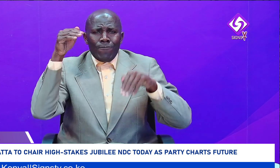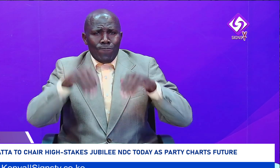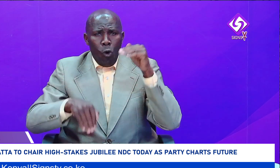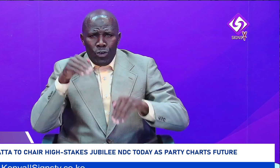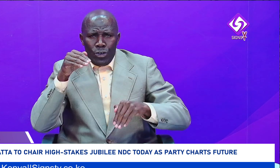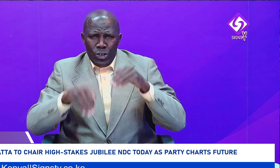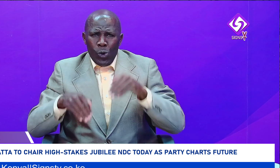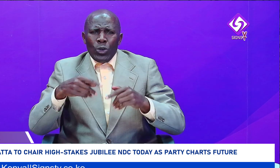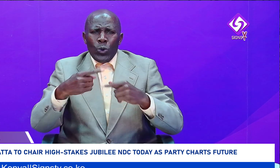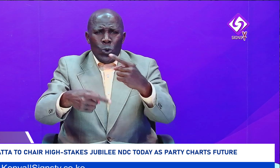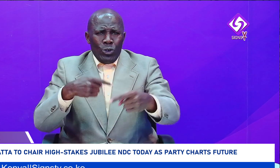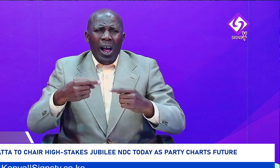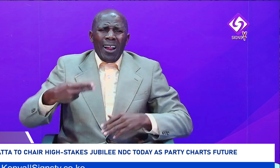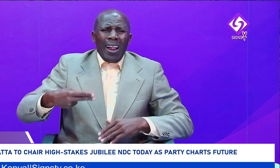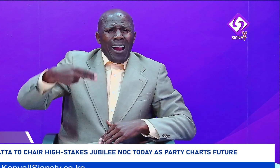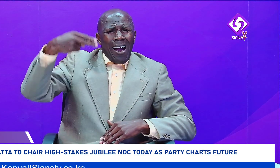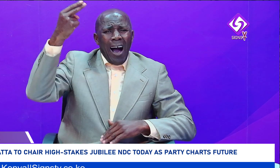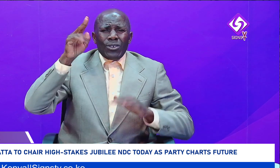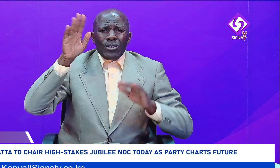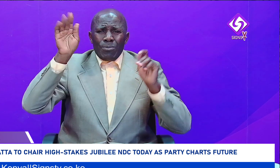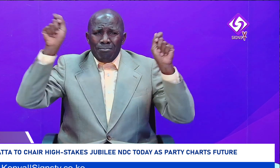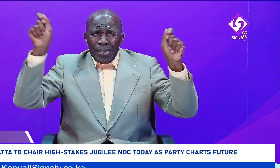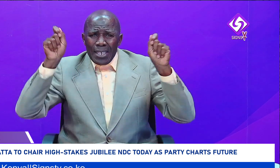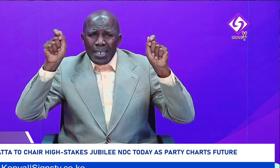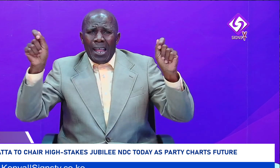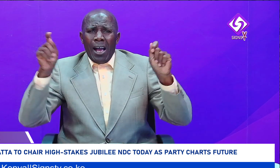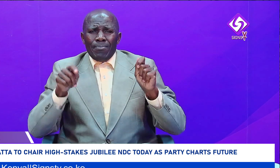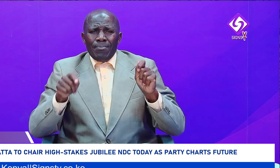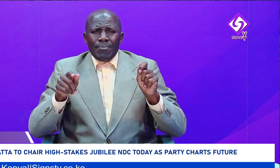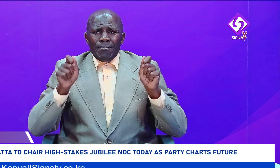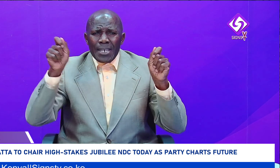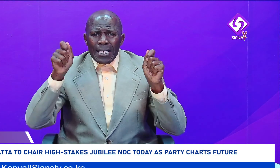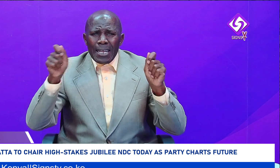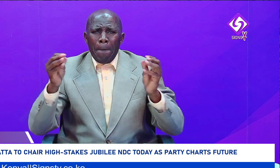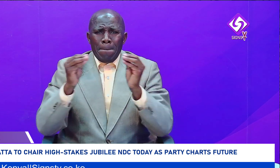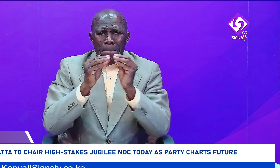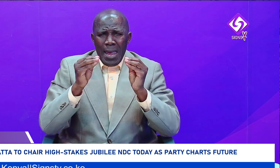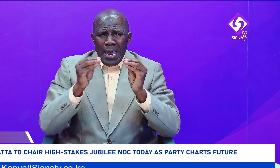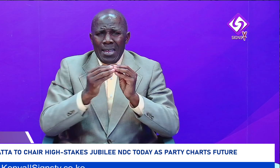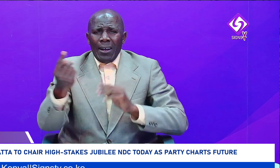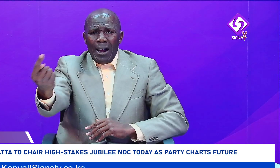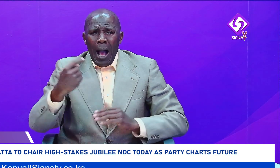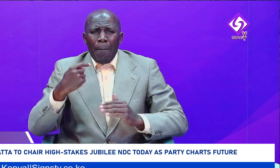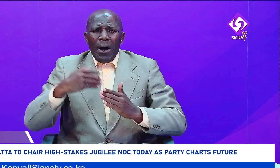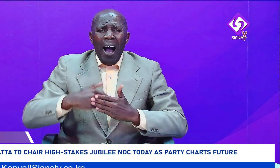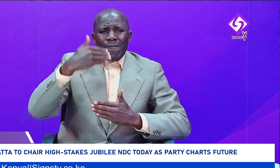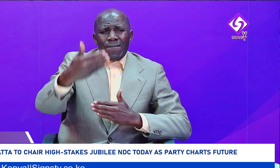its path towards a coalition for the upcoming electoral cycle.